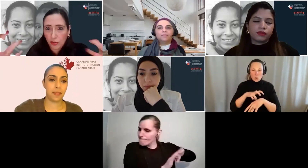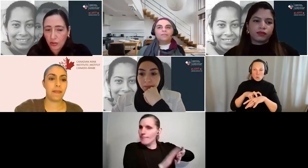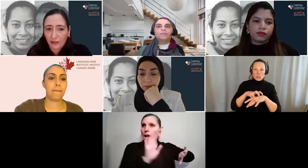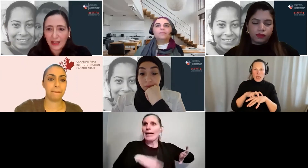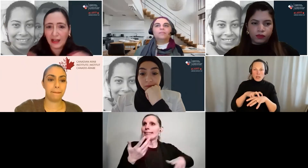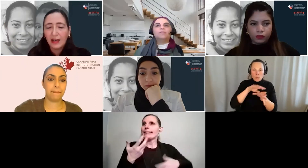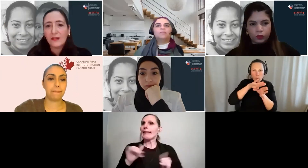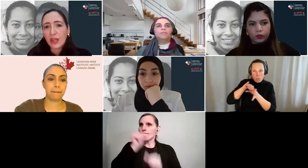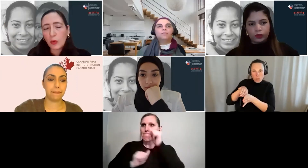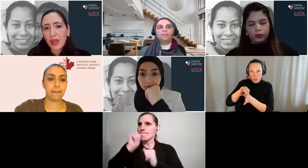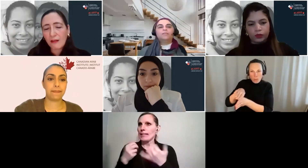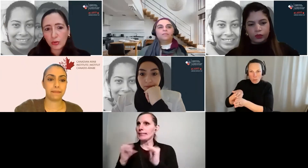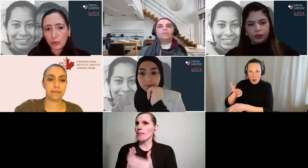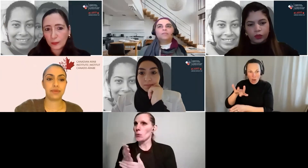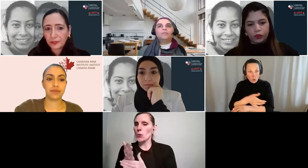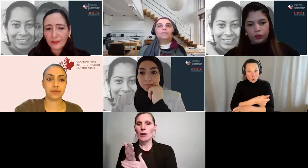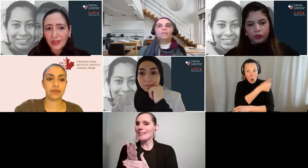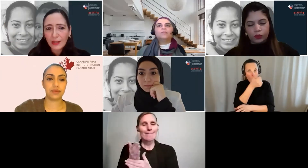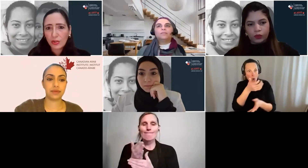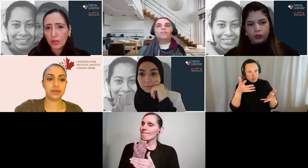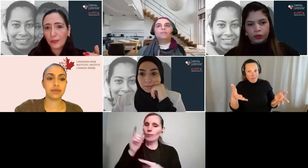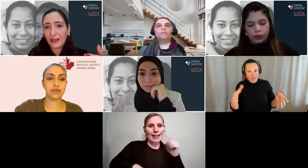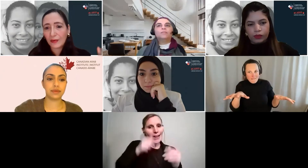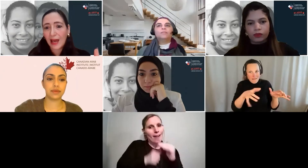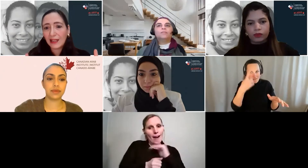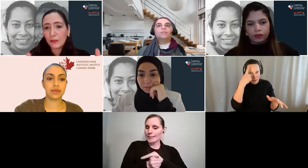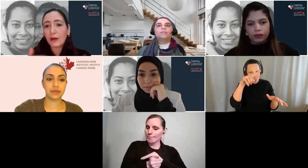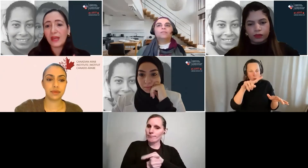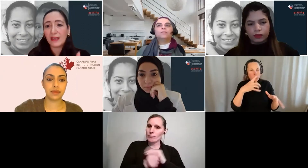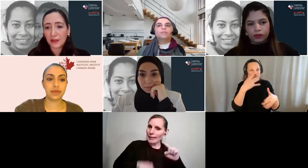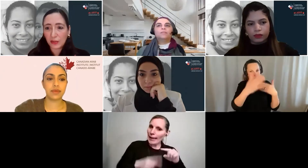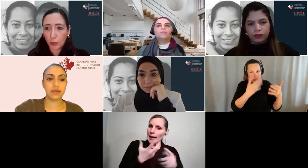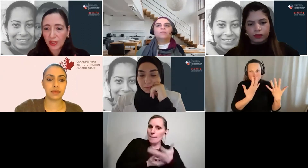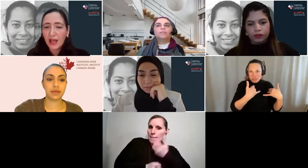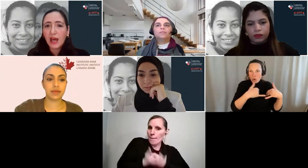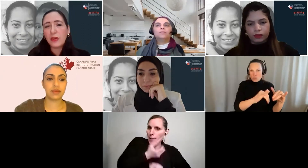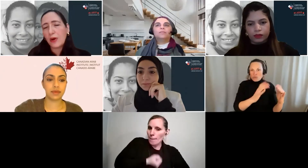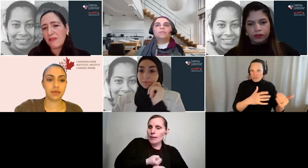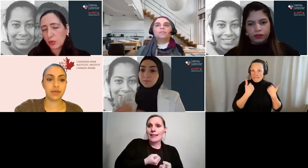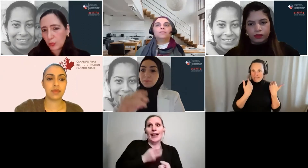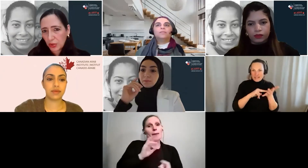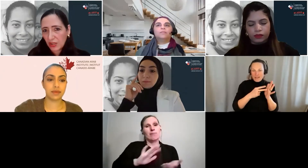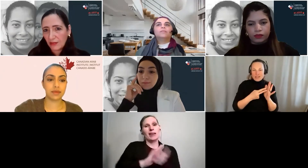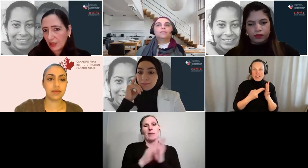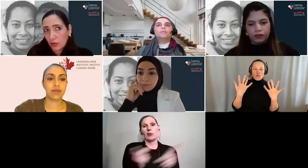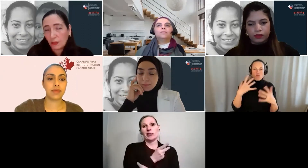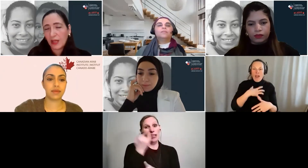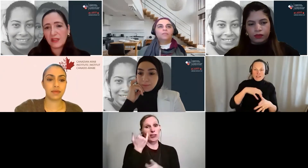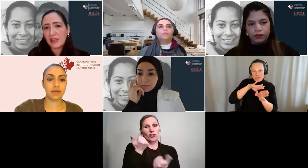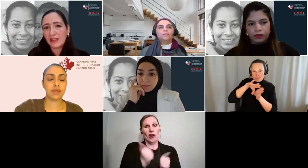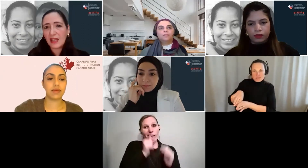become functional, right, in what we have to do. So, but in reality, we are making the things worse. And you have interpreters